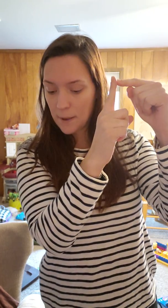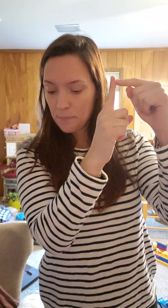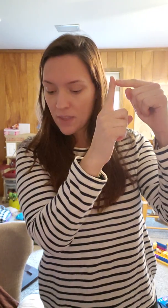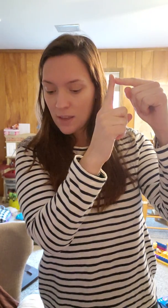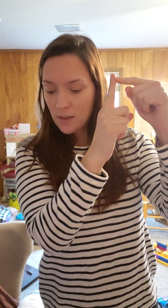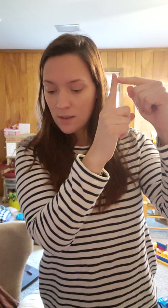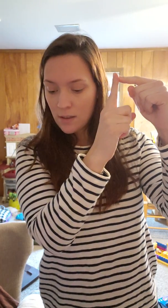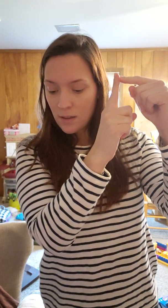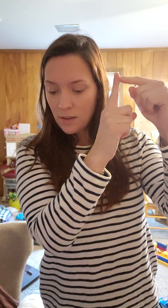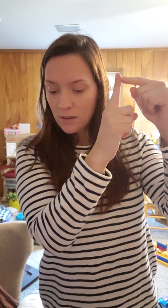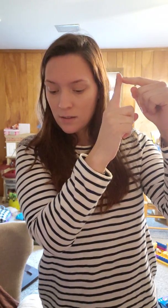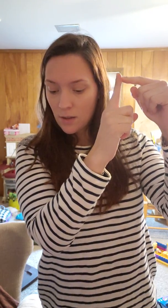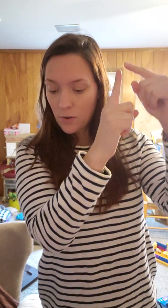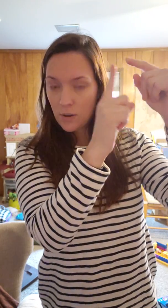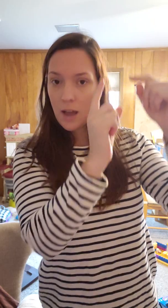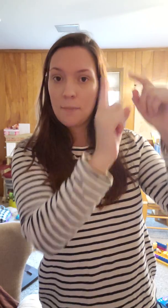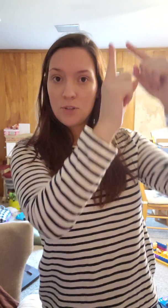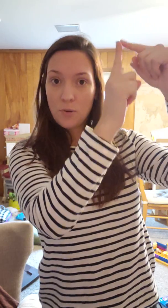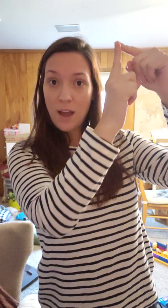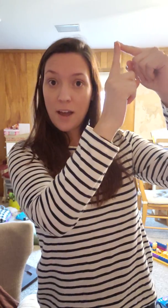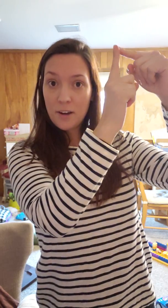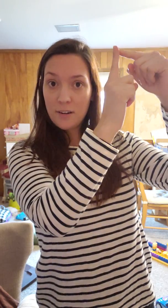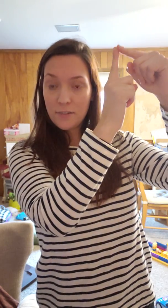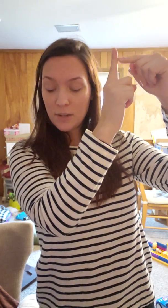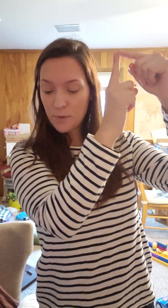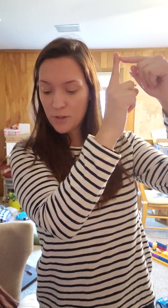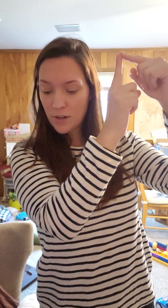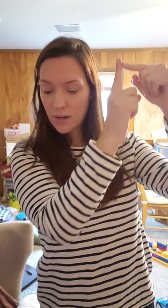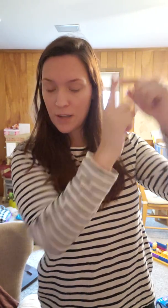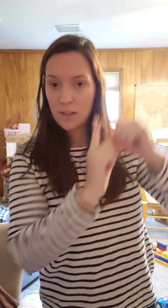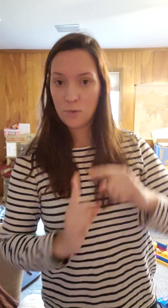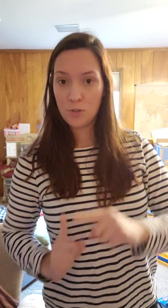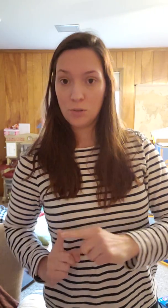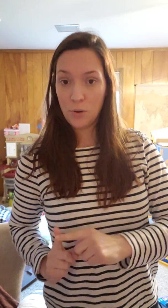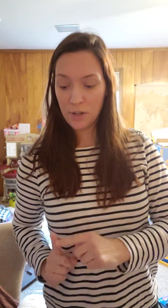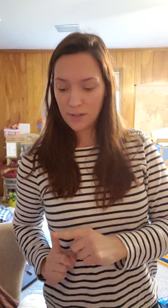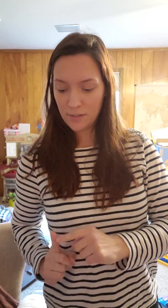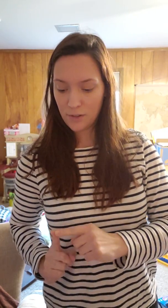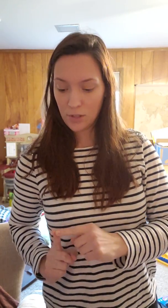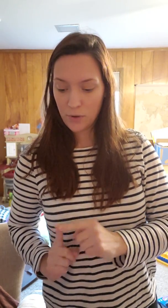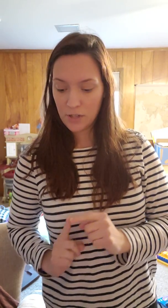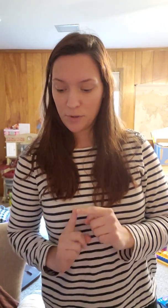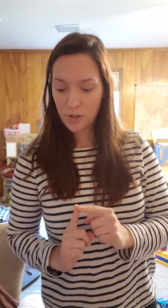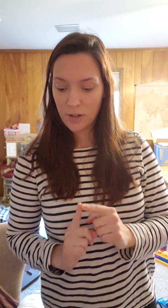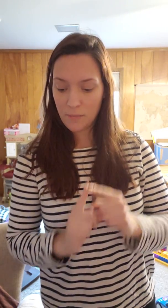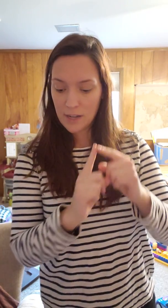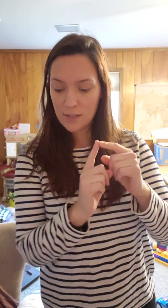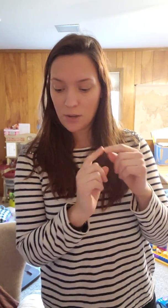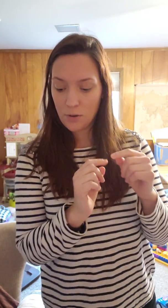that so I'm just going higher for temperature and then we'll do lower for a lower temperature in a minute so